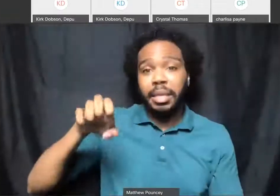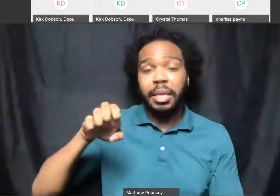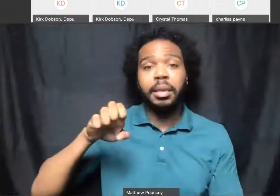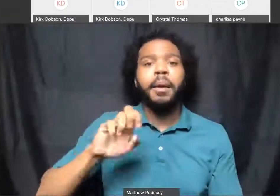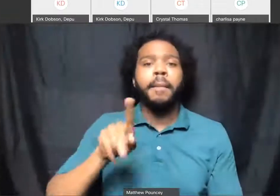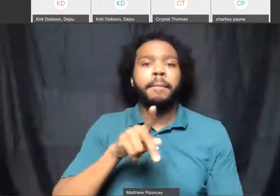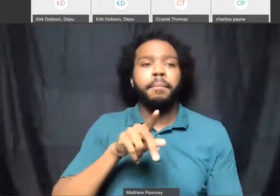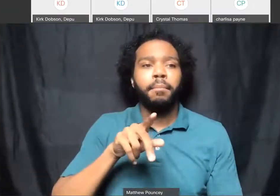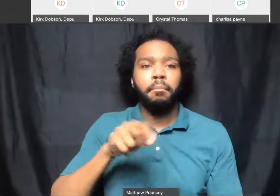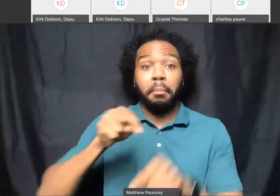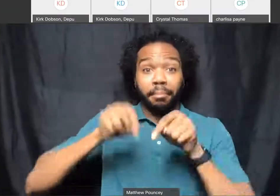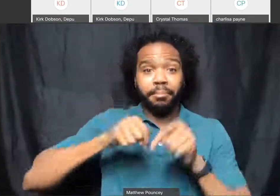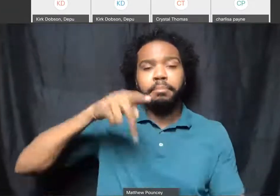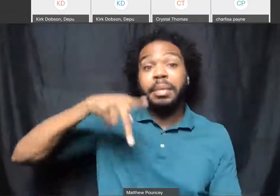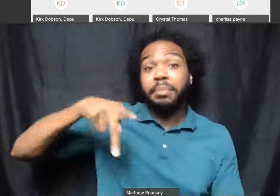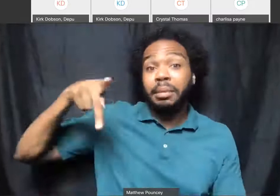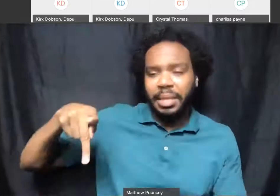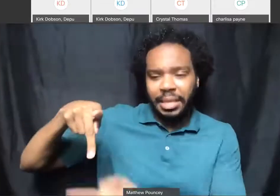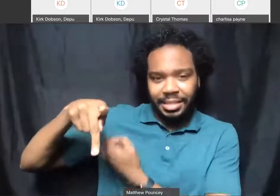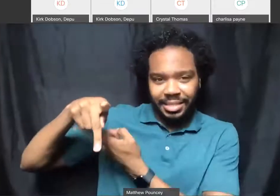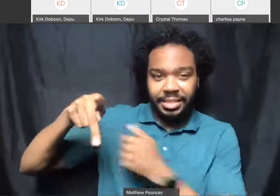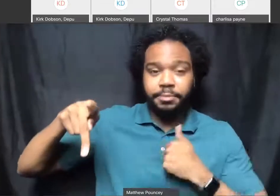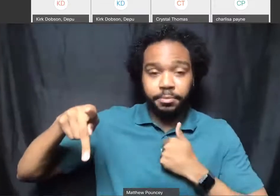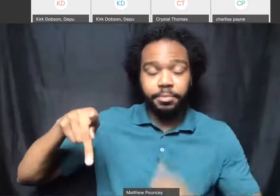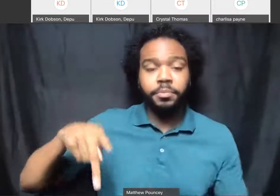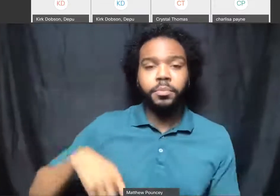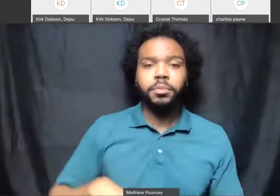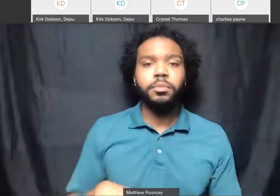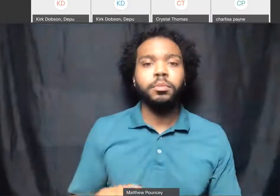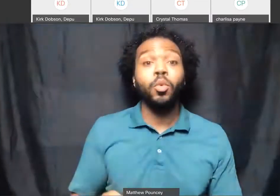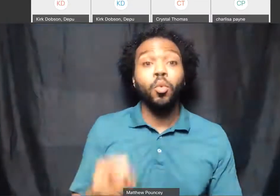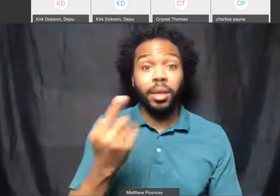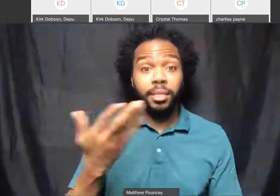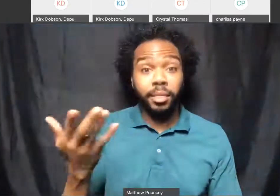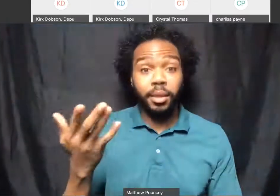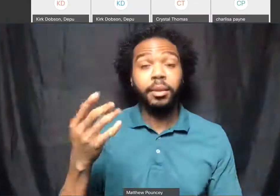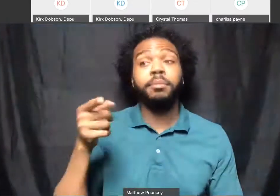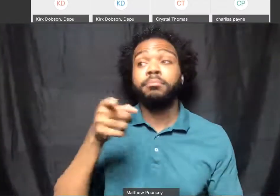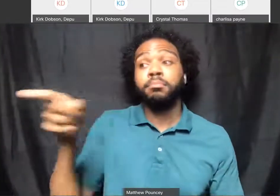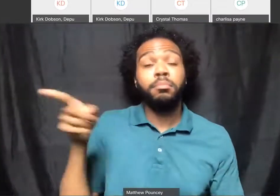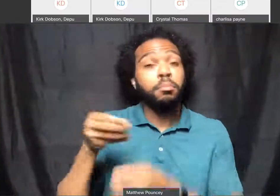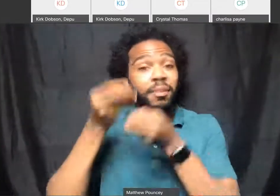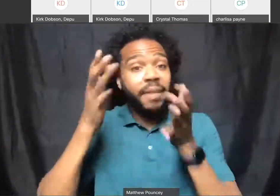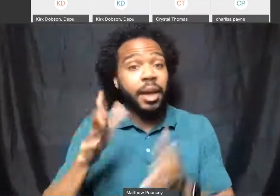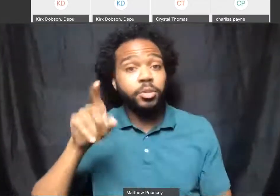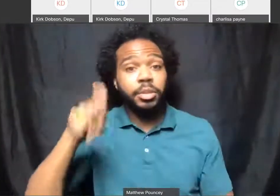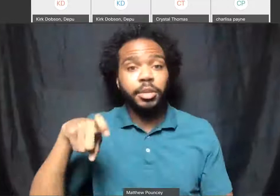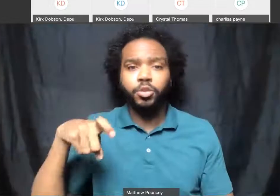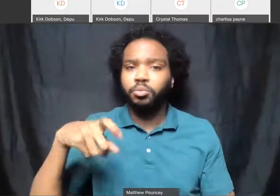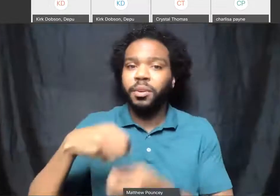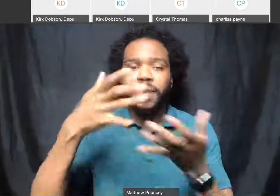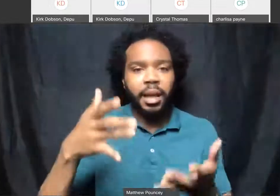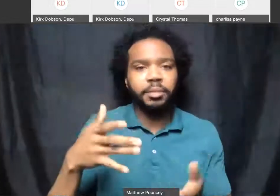sorry. One of the things that providers are going to have to provide an attestation